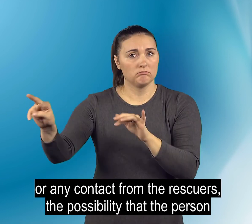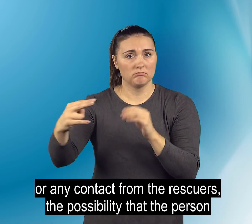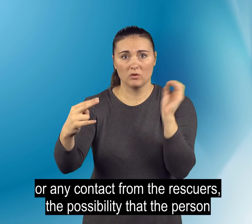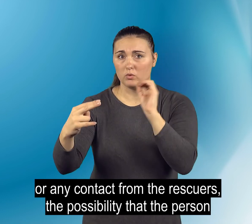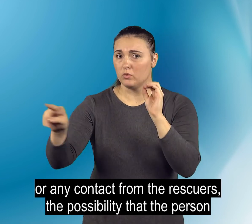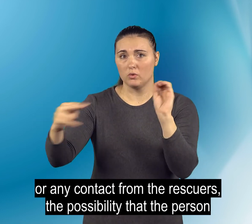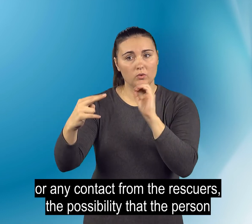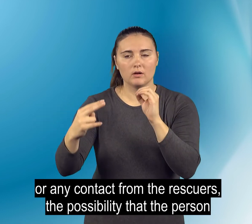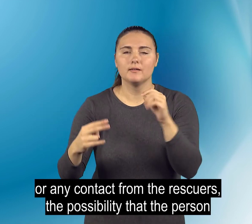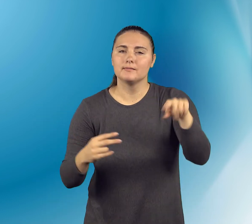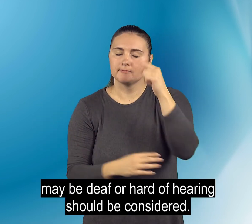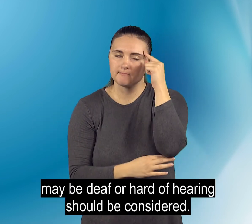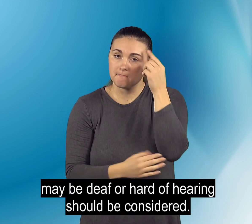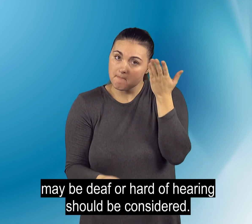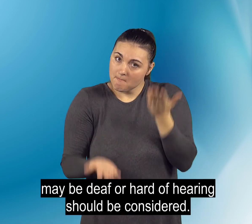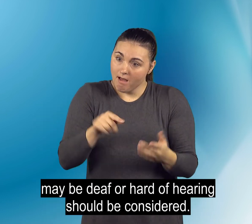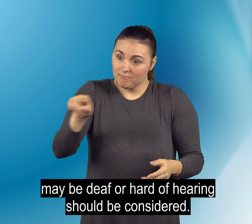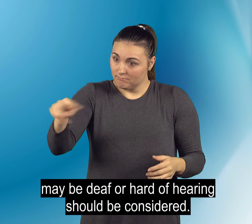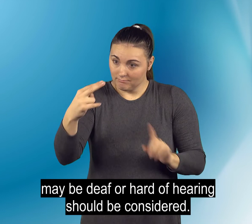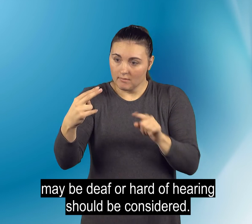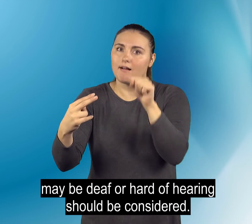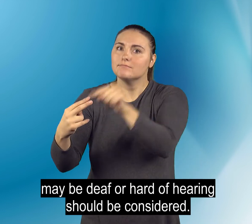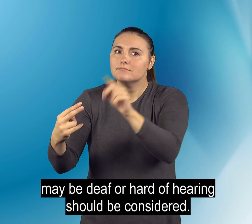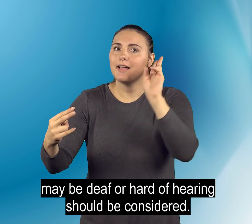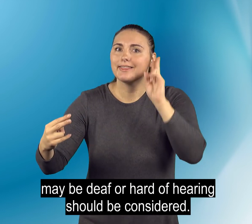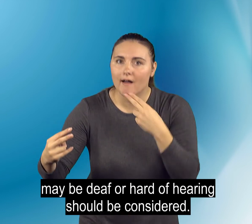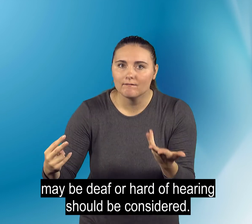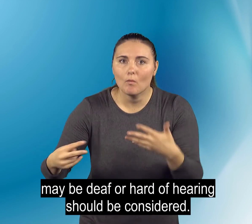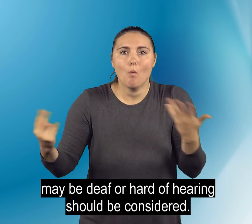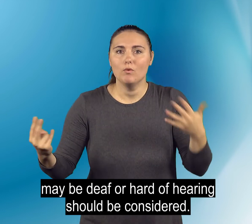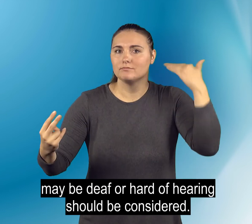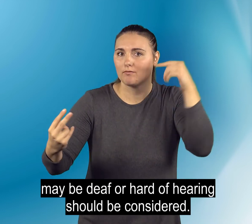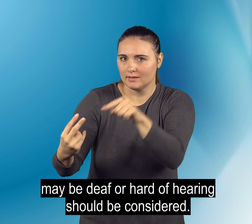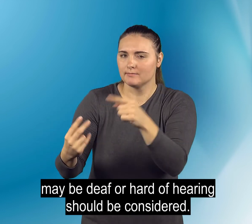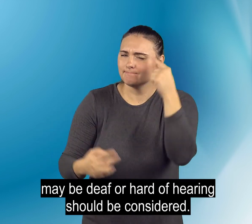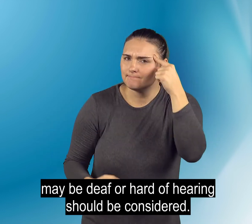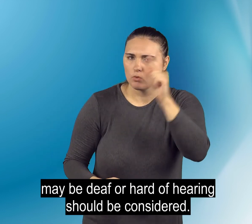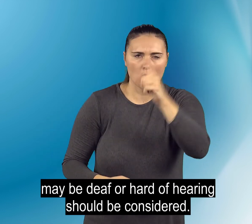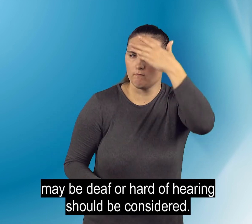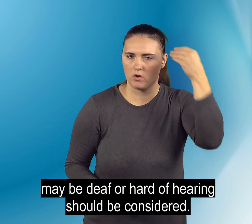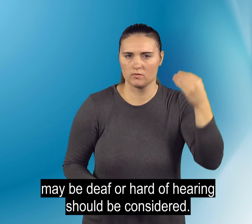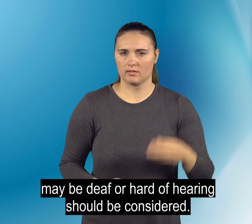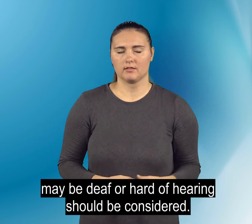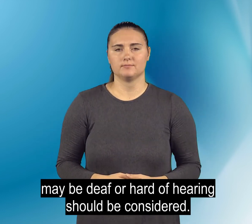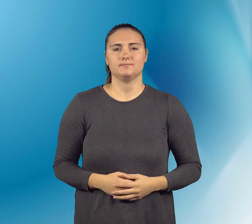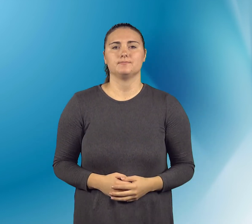rescuers, the possibility that the person may be deaf or hard of hearing should be considered.